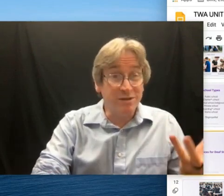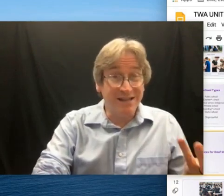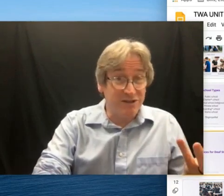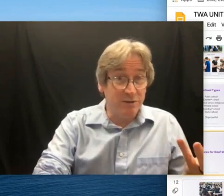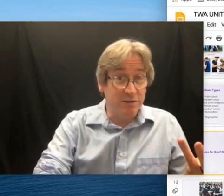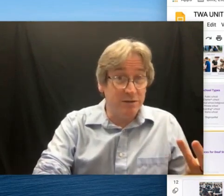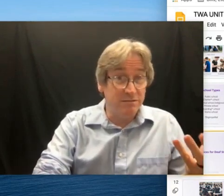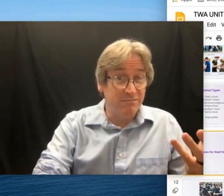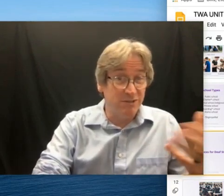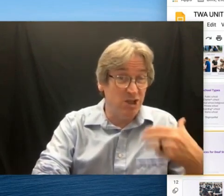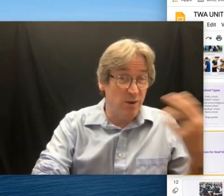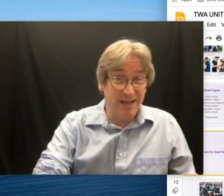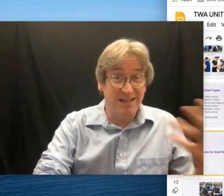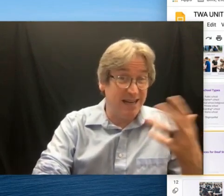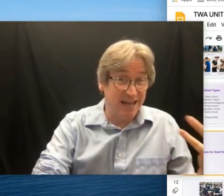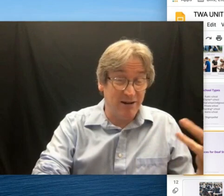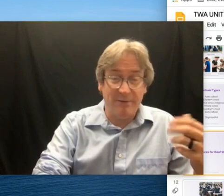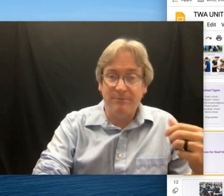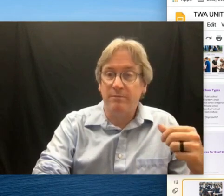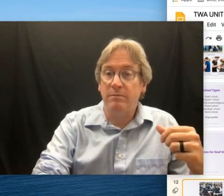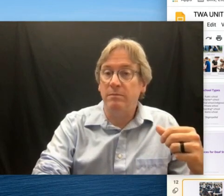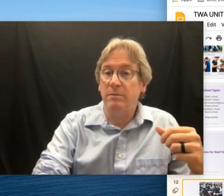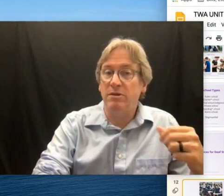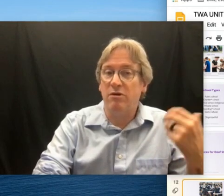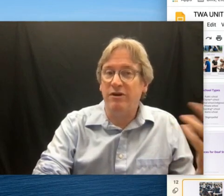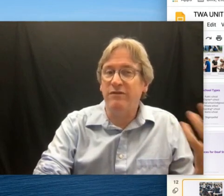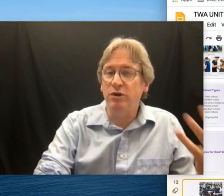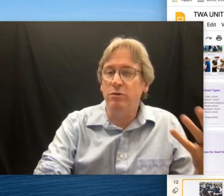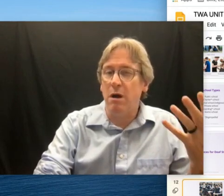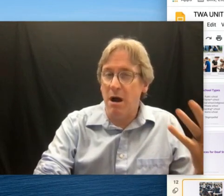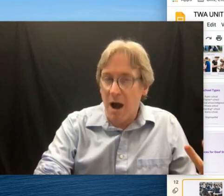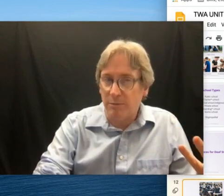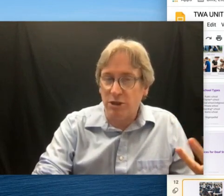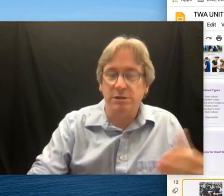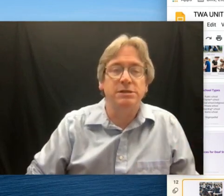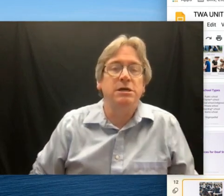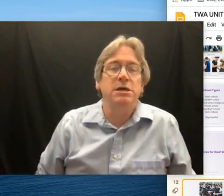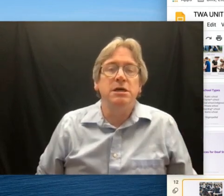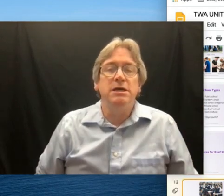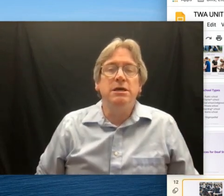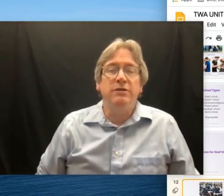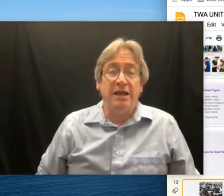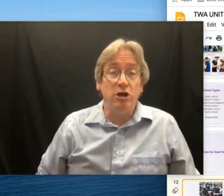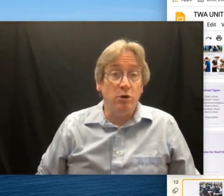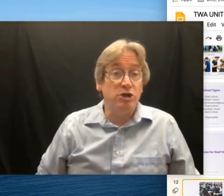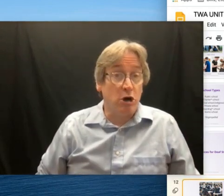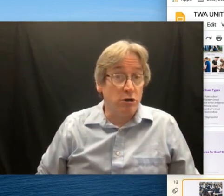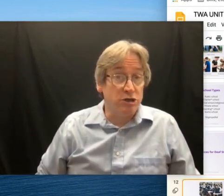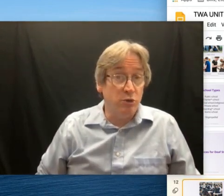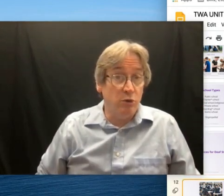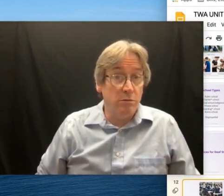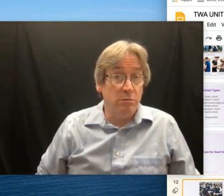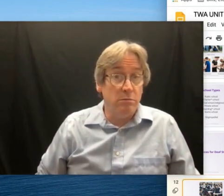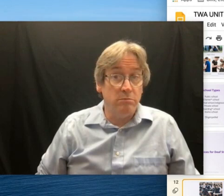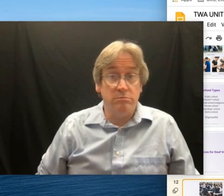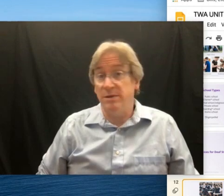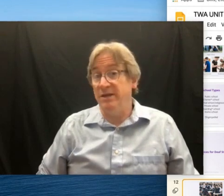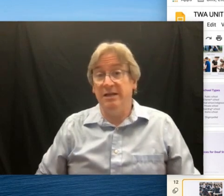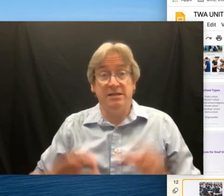For most deaf students going into secondary, there are very few options. They can go to a charter